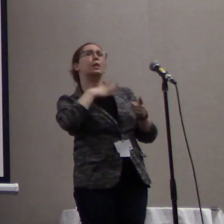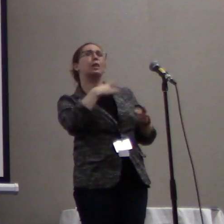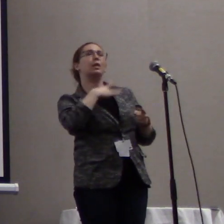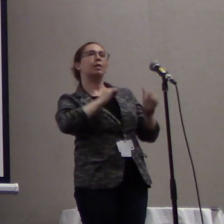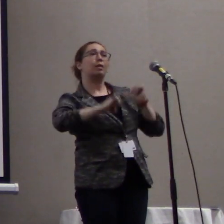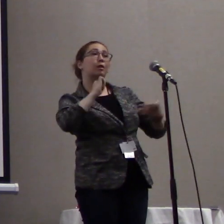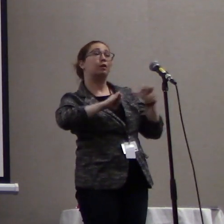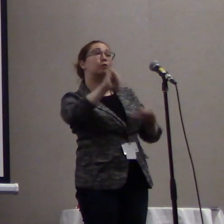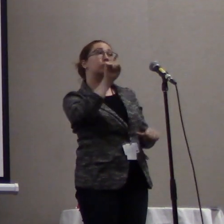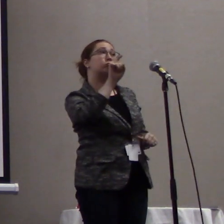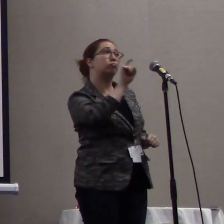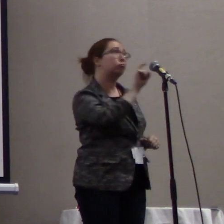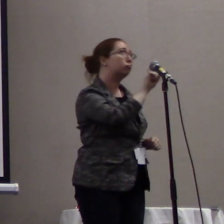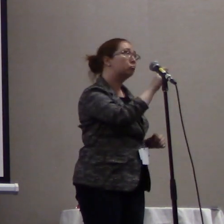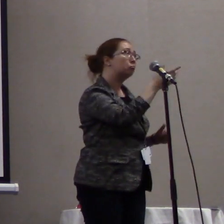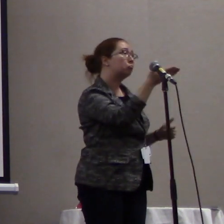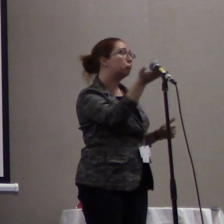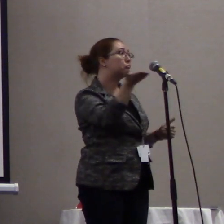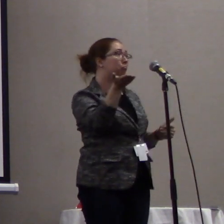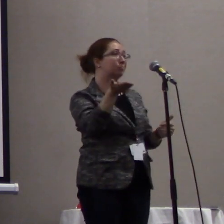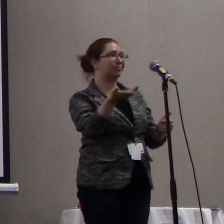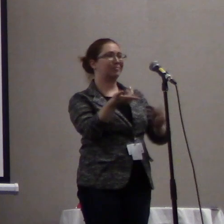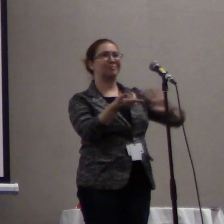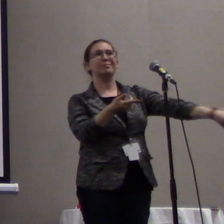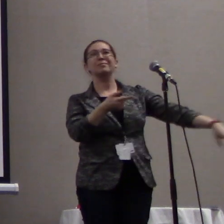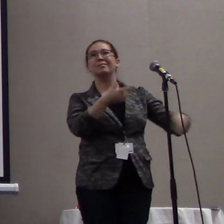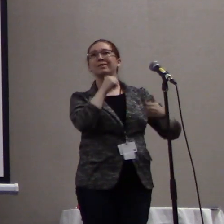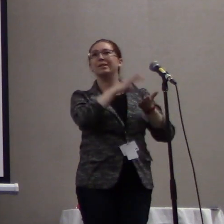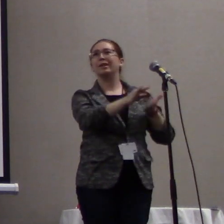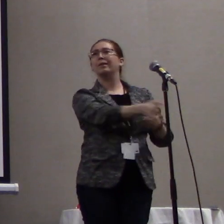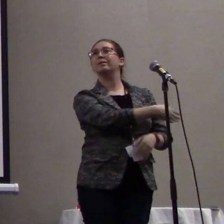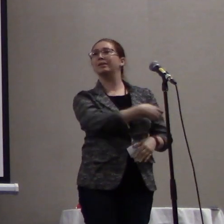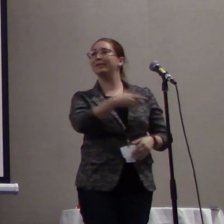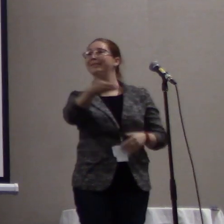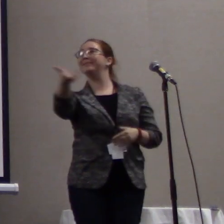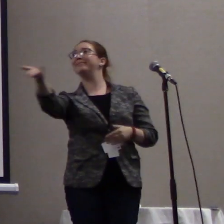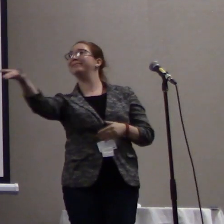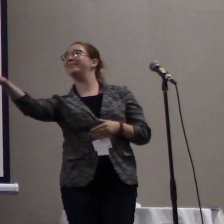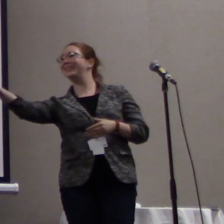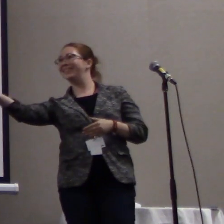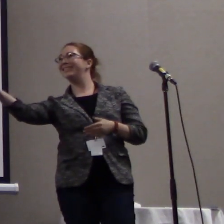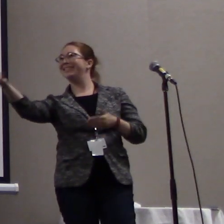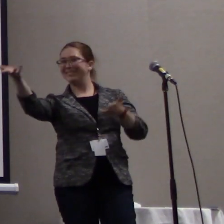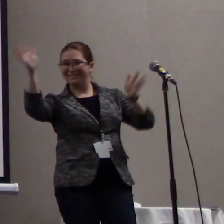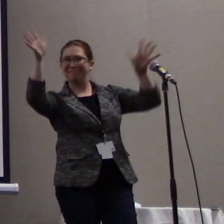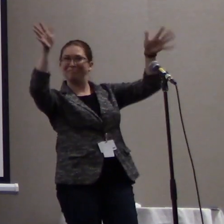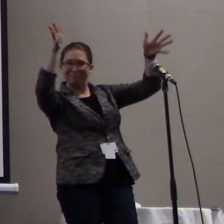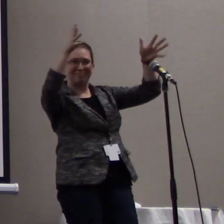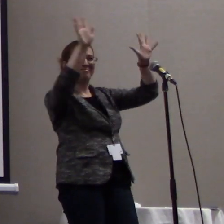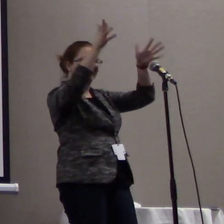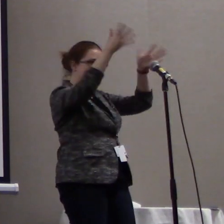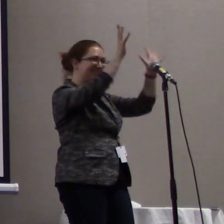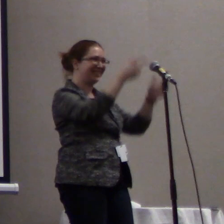I'm curious, do you like theater? Raise your hand. You guys don't count. Anybody